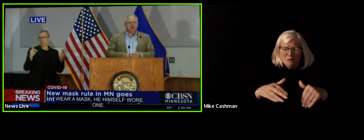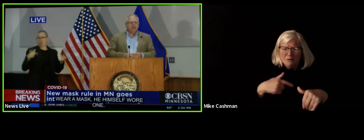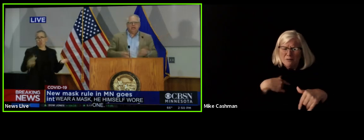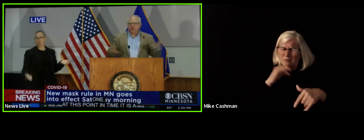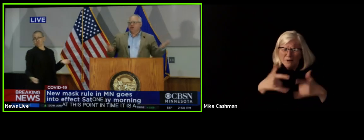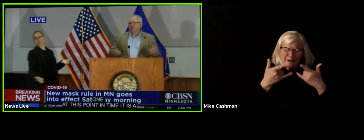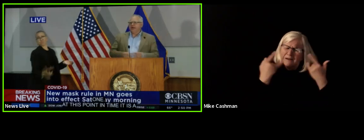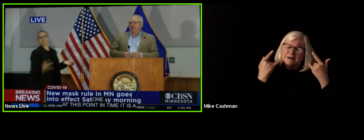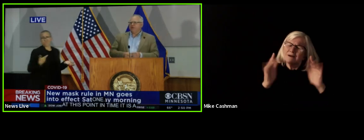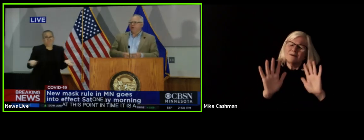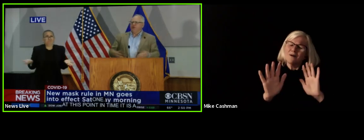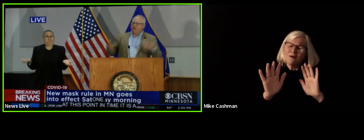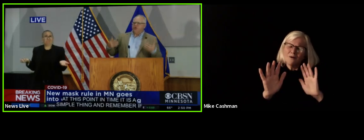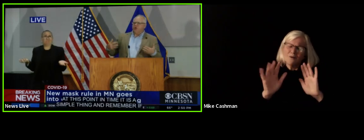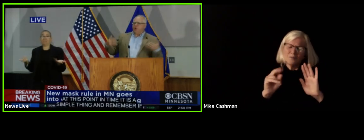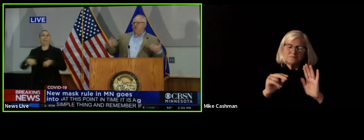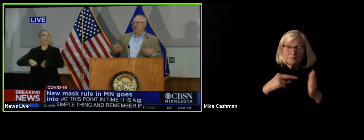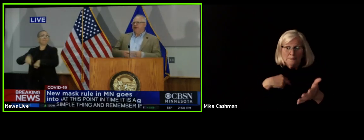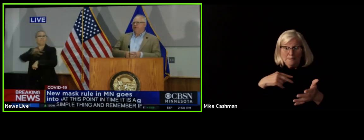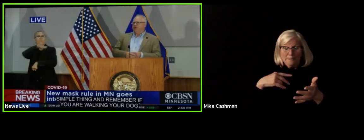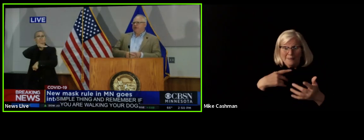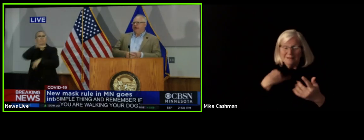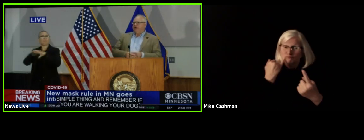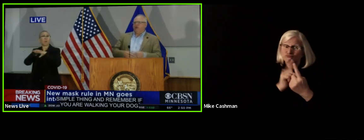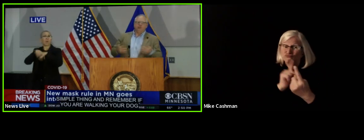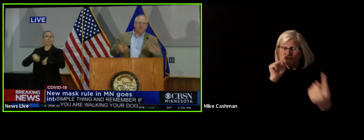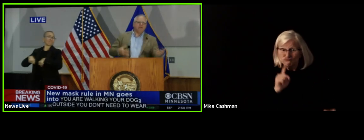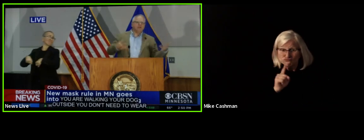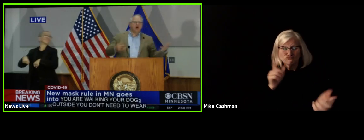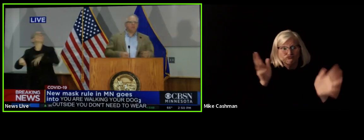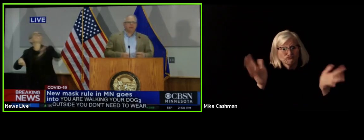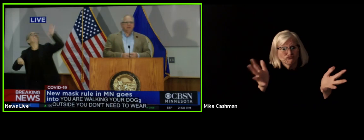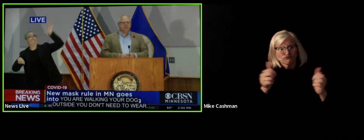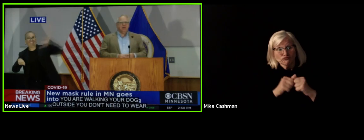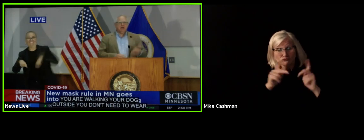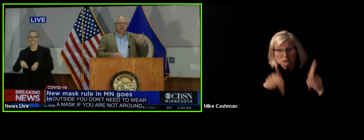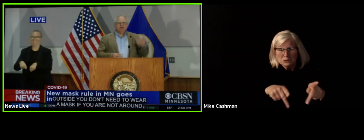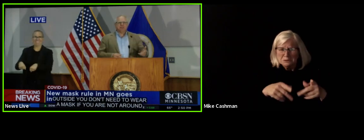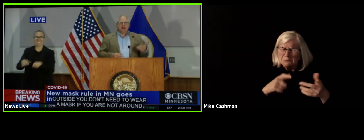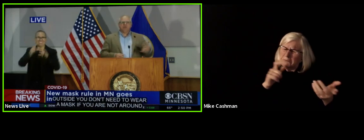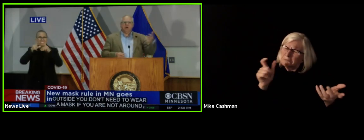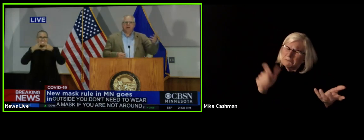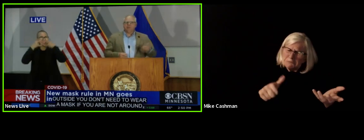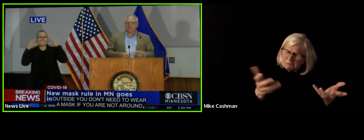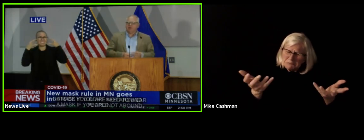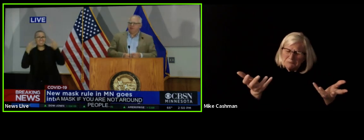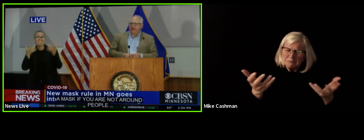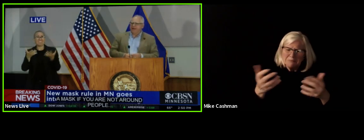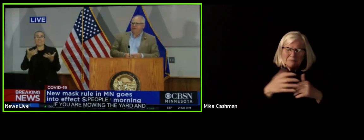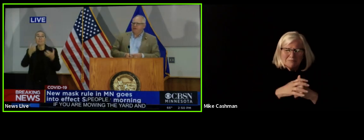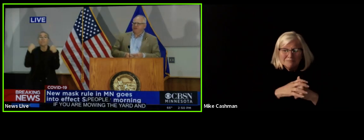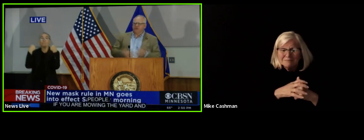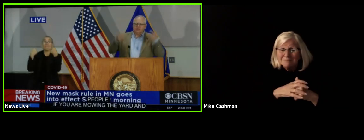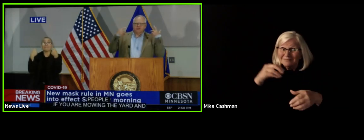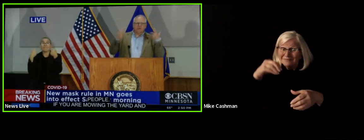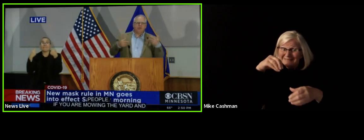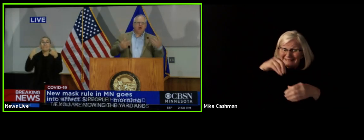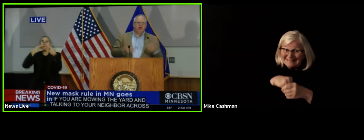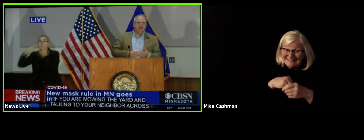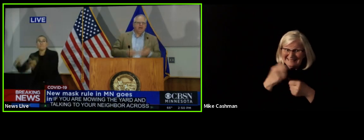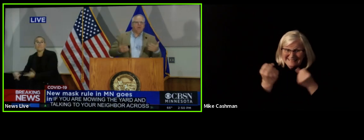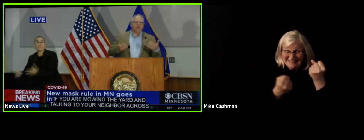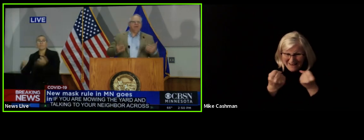yard, you can do that too. You're in your home, you don't have to do that. You're driving in the car by yourself, but you stop to go in for paper gas and get a soda, just slip it